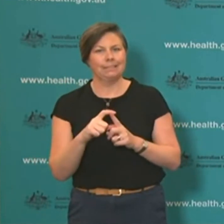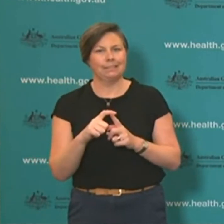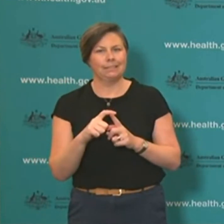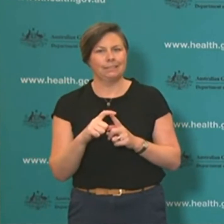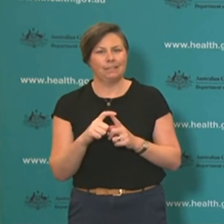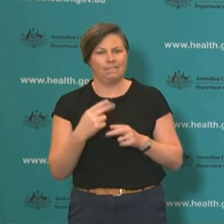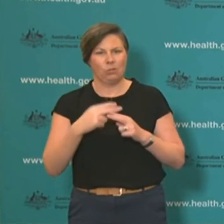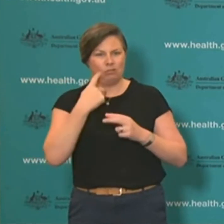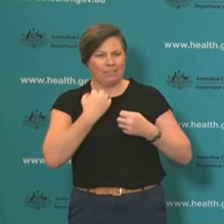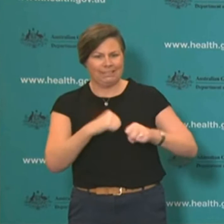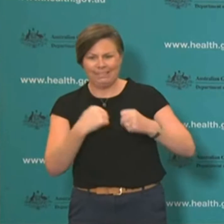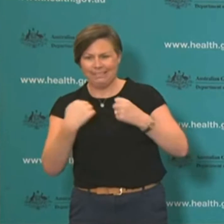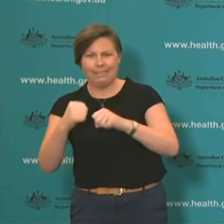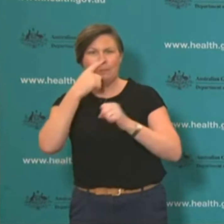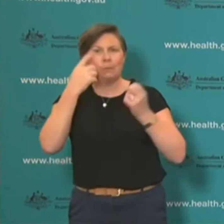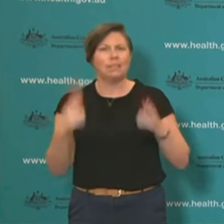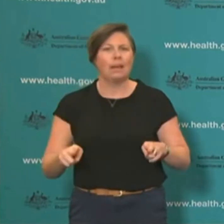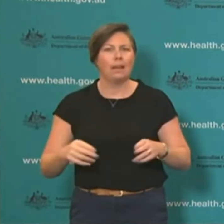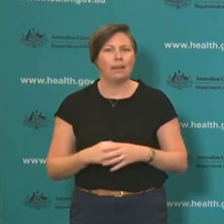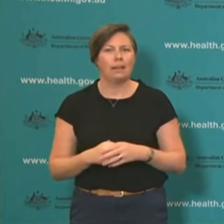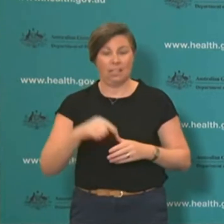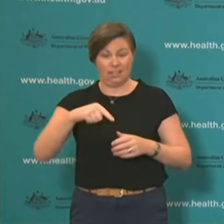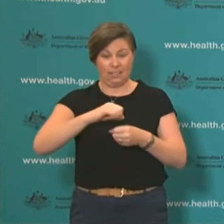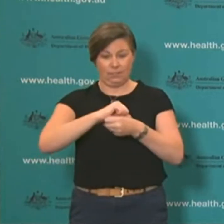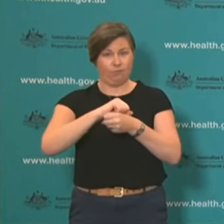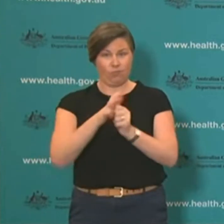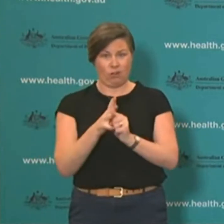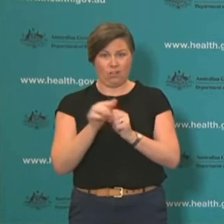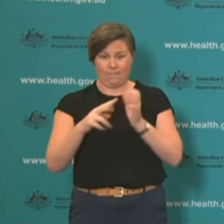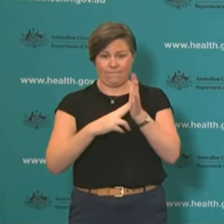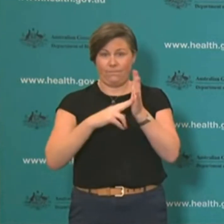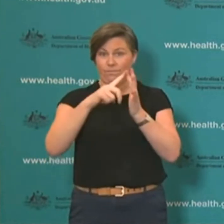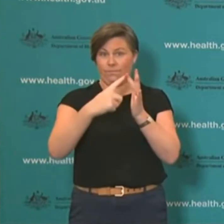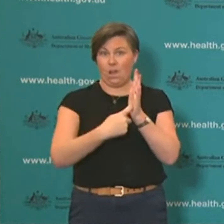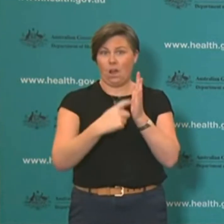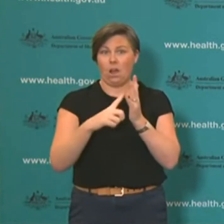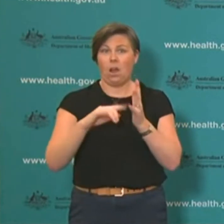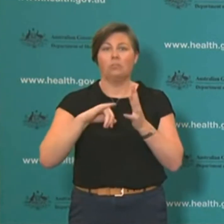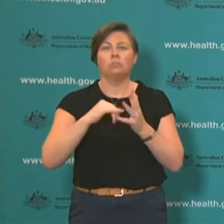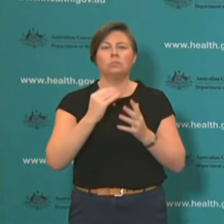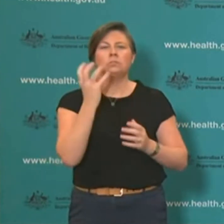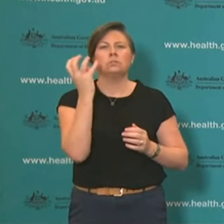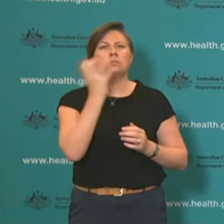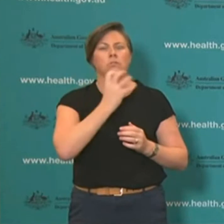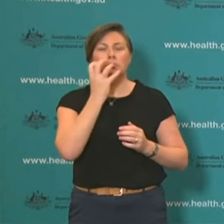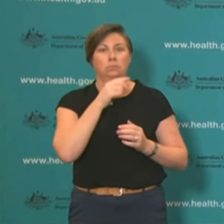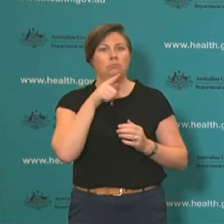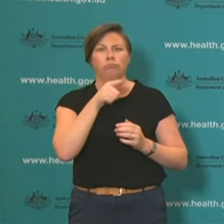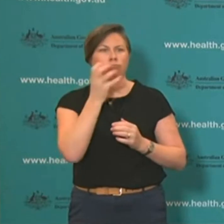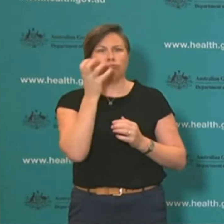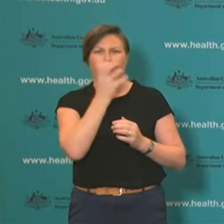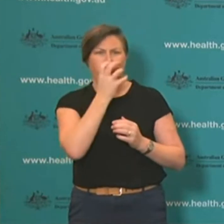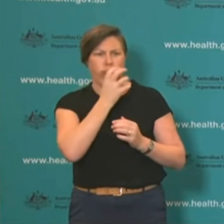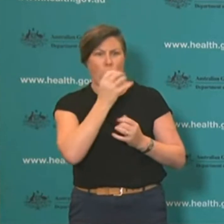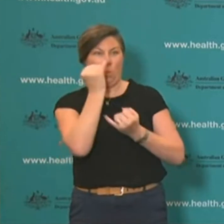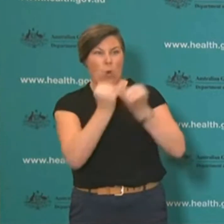care. This is a virus that disproportionately affects the aged in our